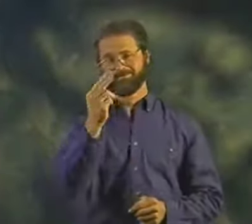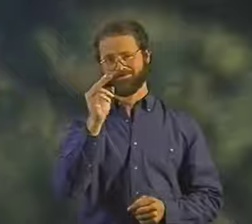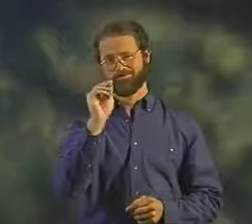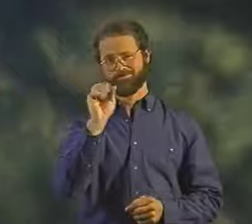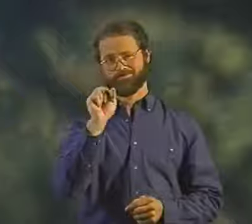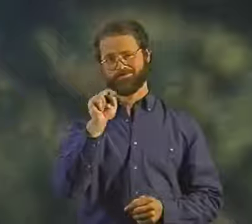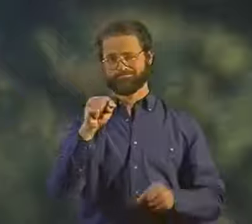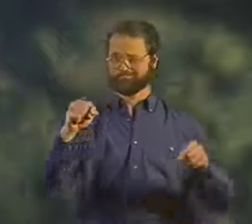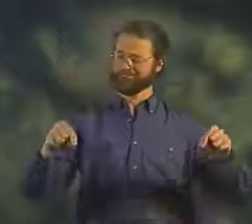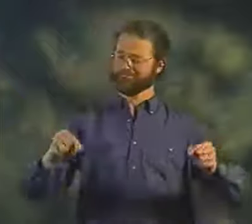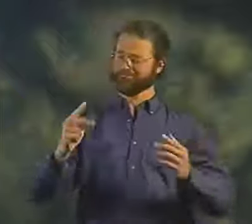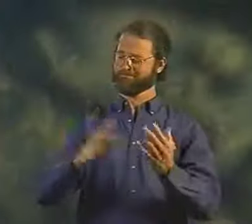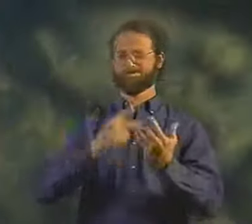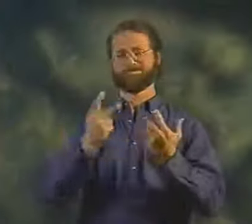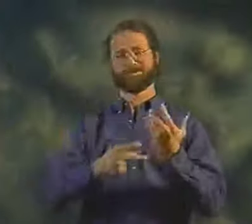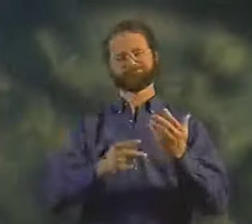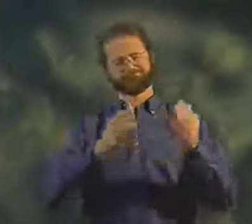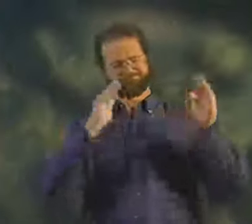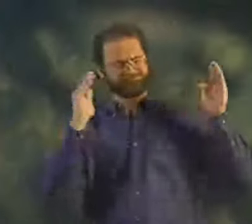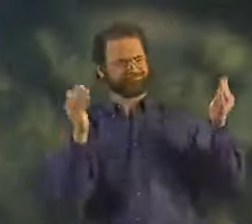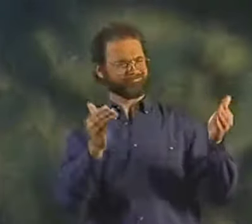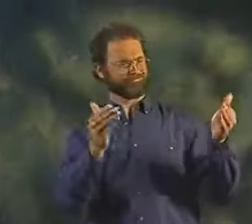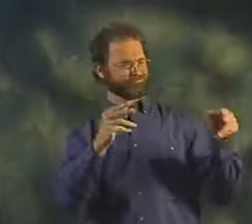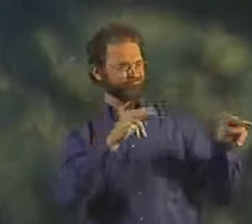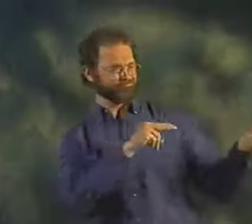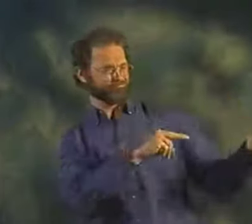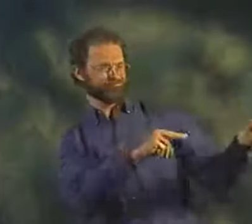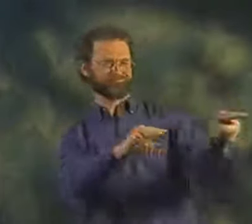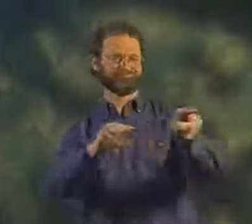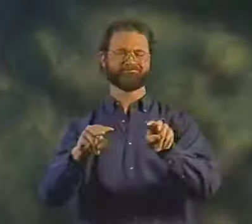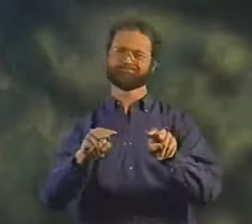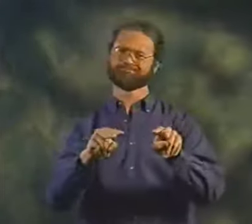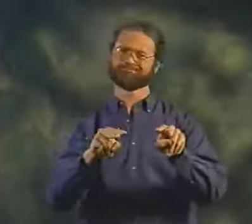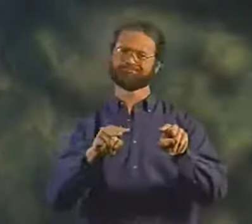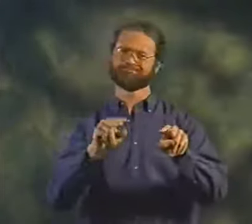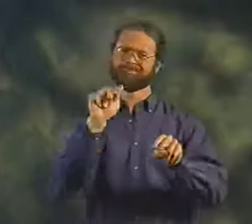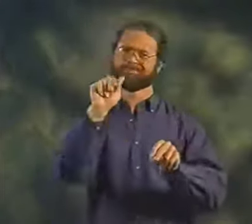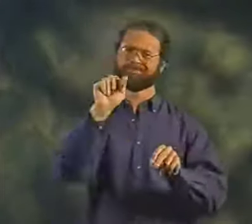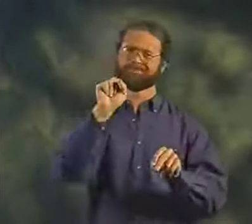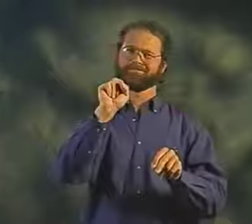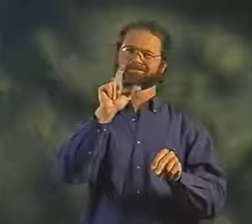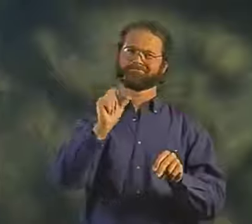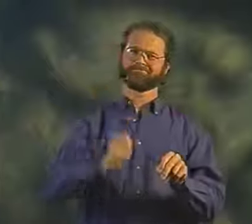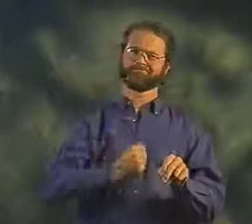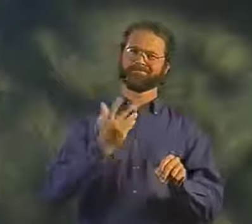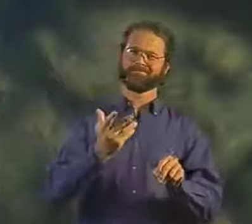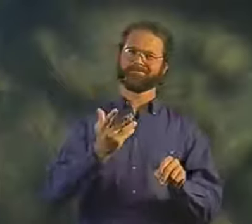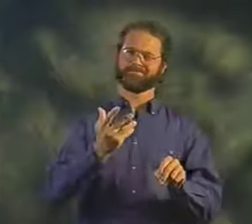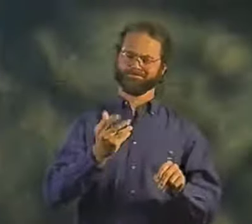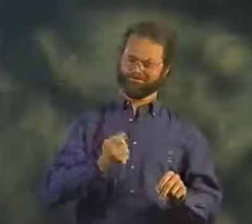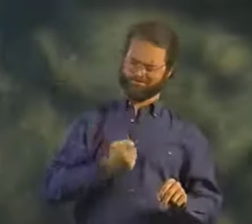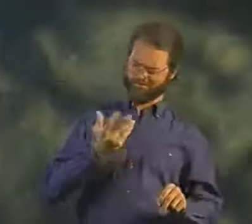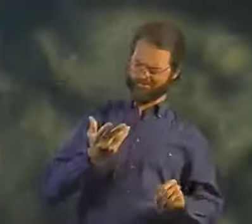I'll be your host for this program, focusing on ASL Poetry. This